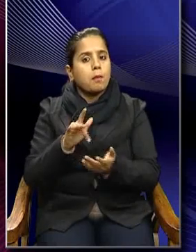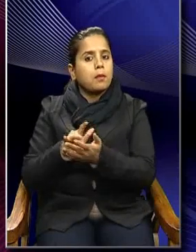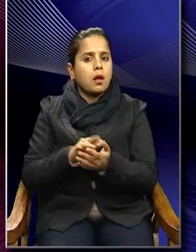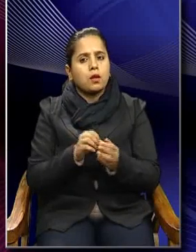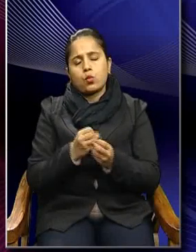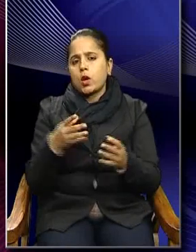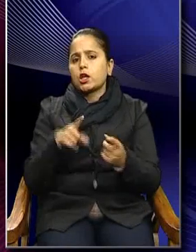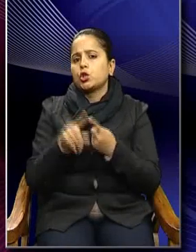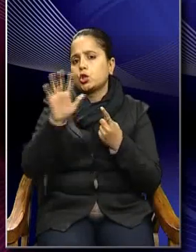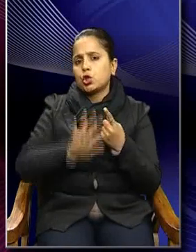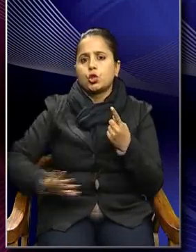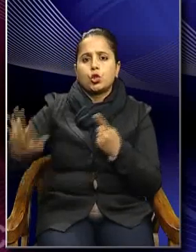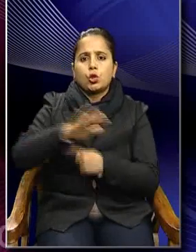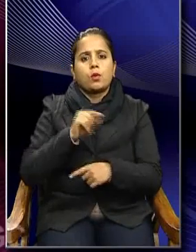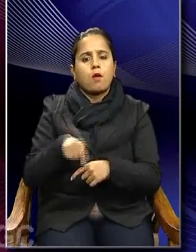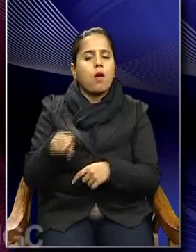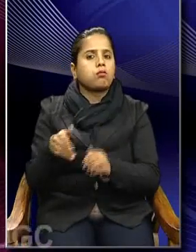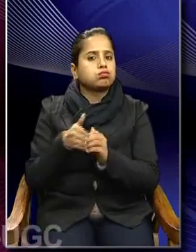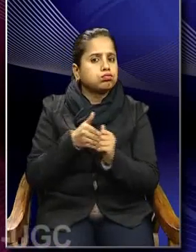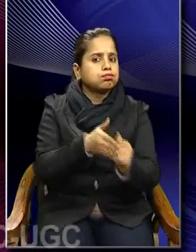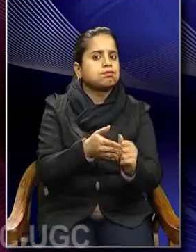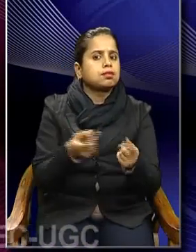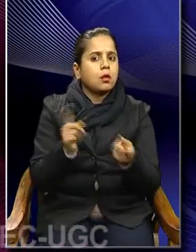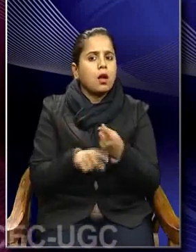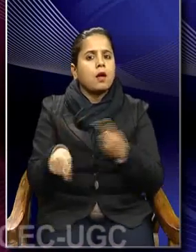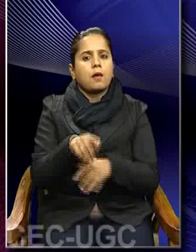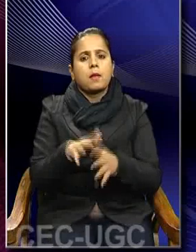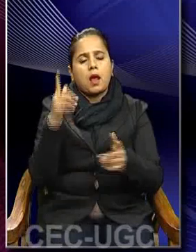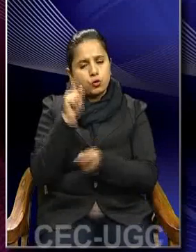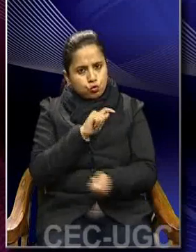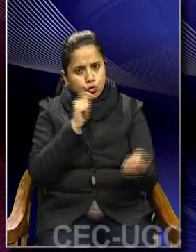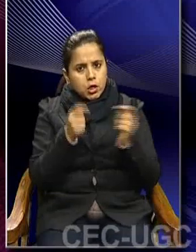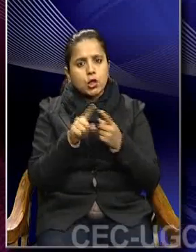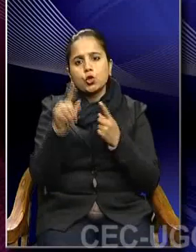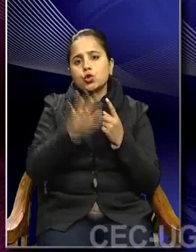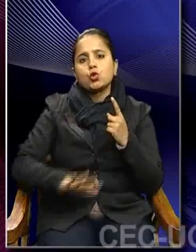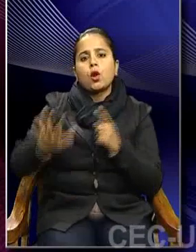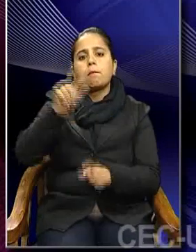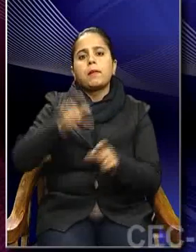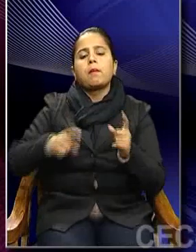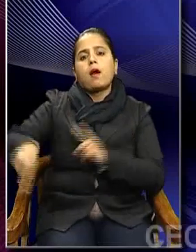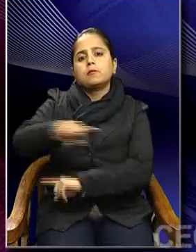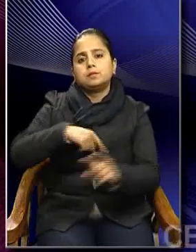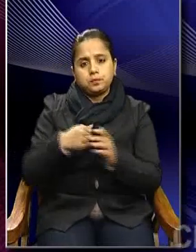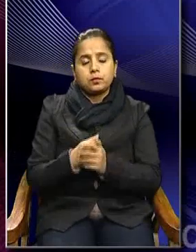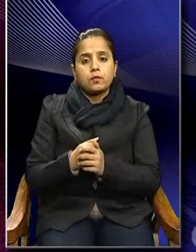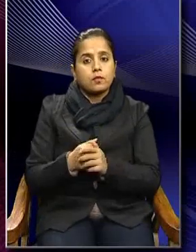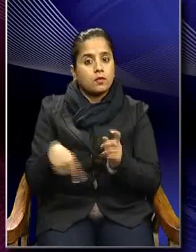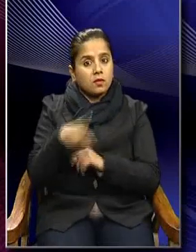over Europe, had led to some kind of a radicalization of European population. So